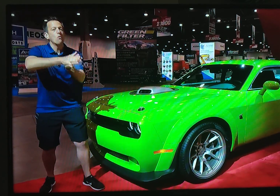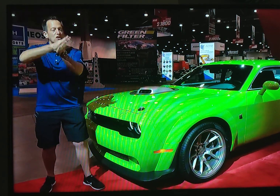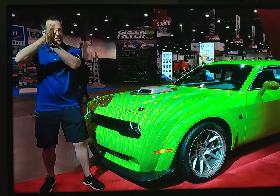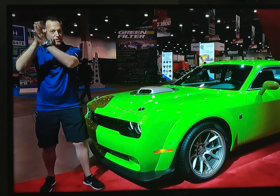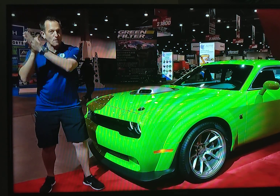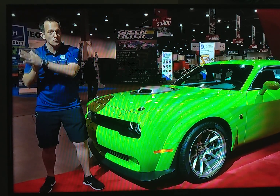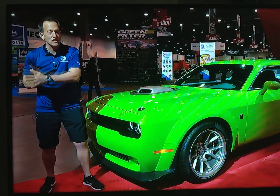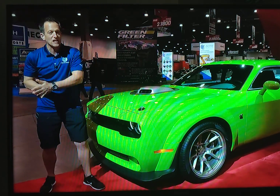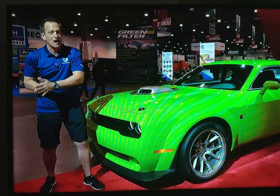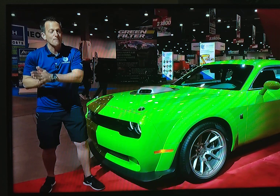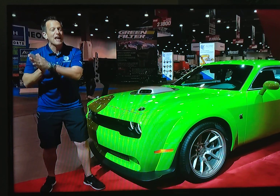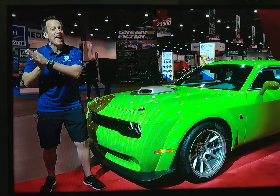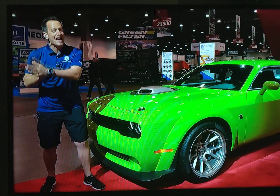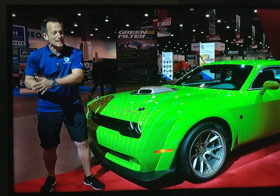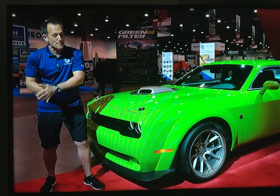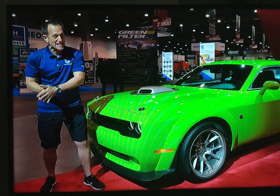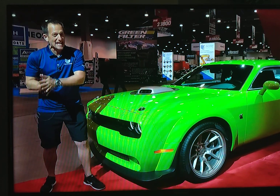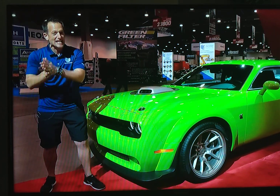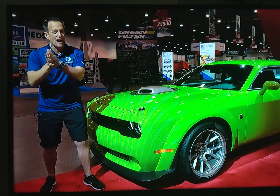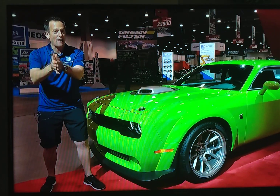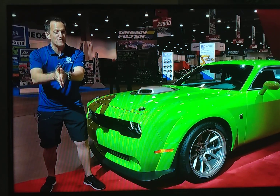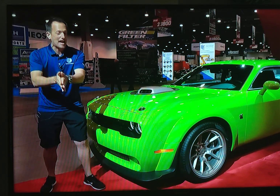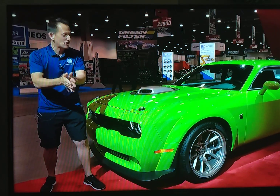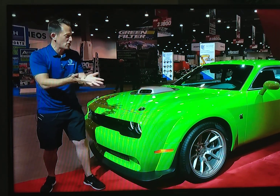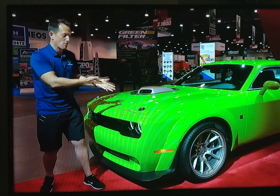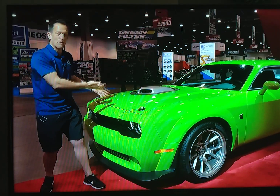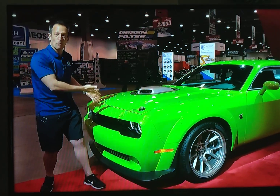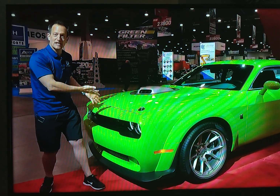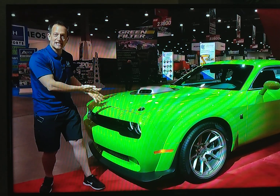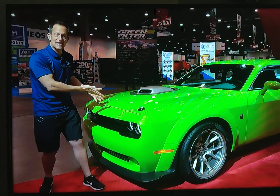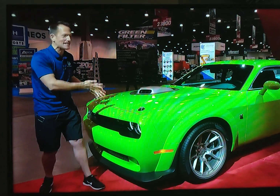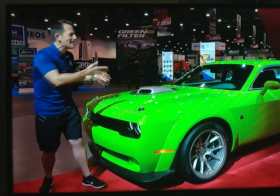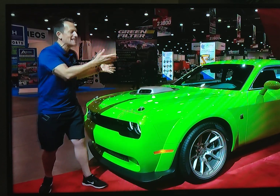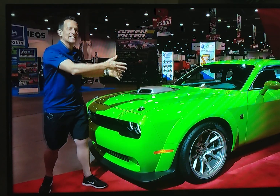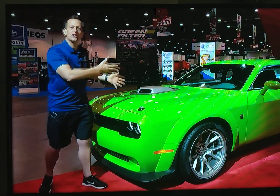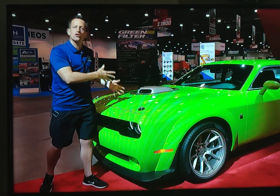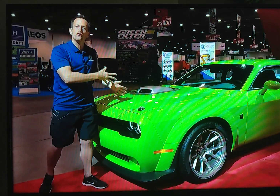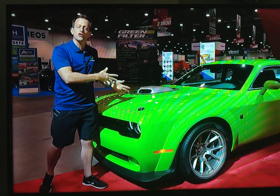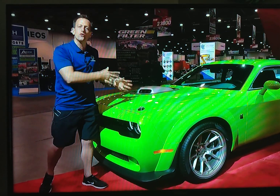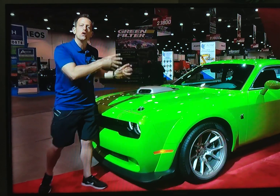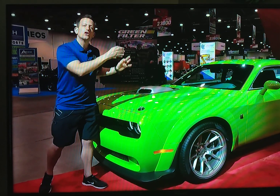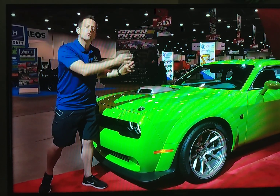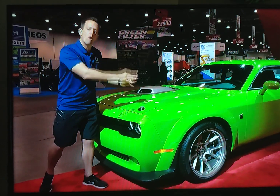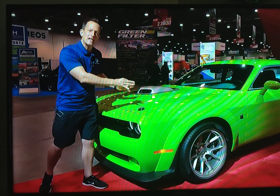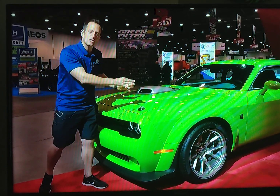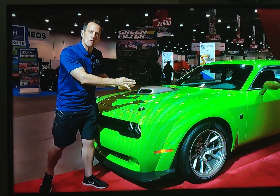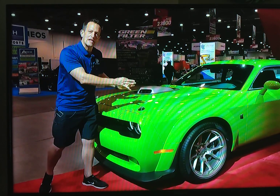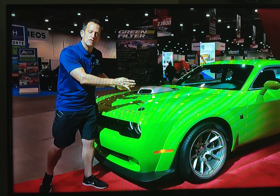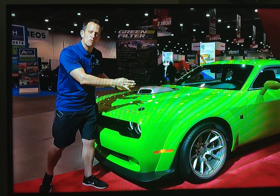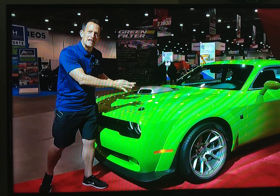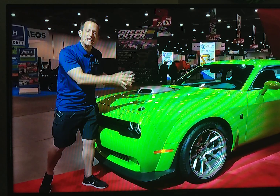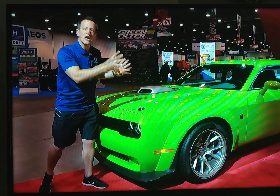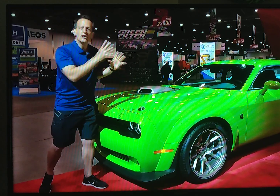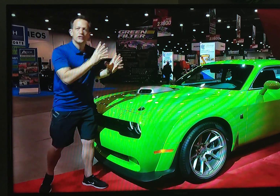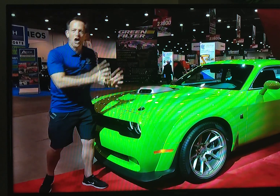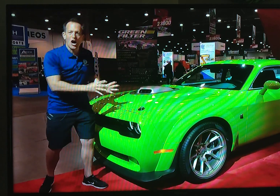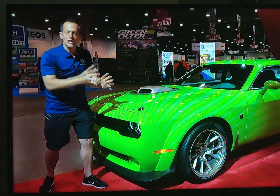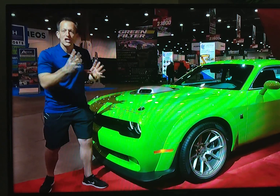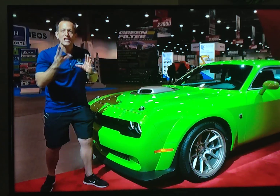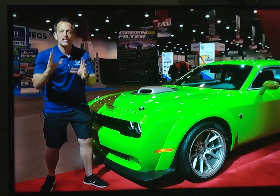Like there he just did three He tapped his hands together three times. I'm trying to figure out what this stuff means But right there. He just did